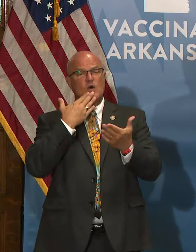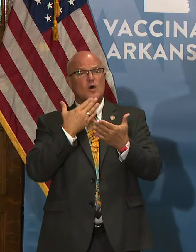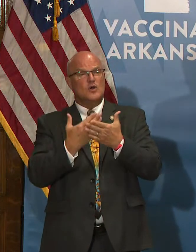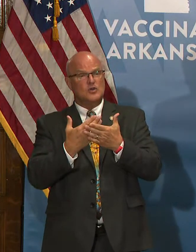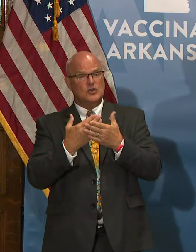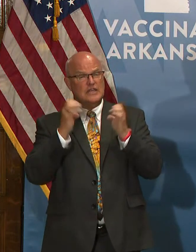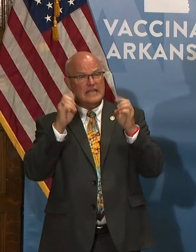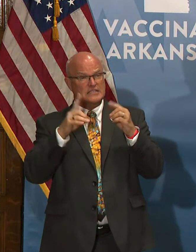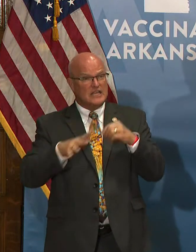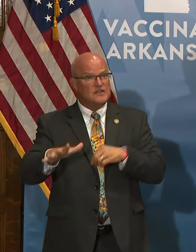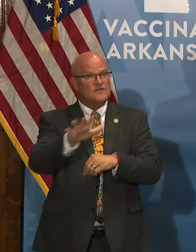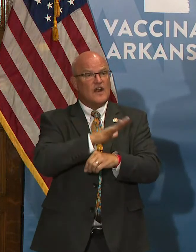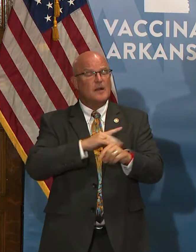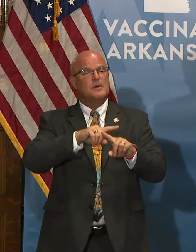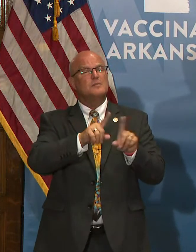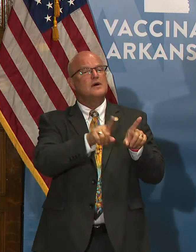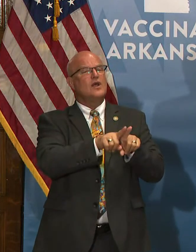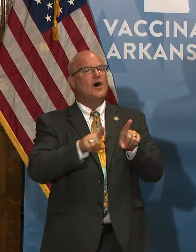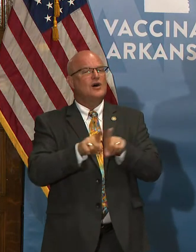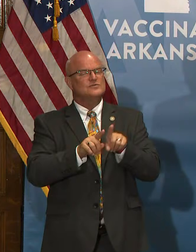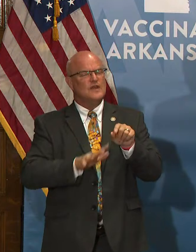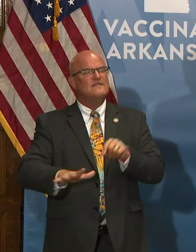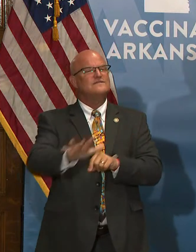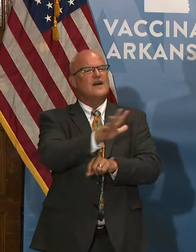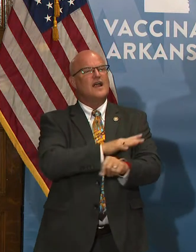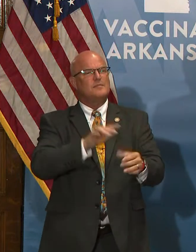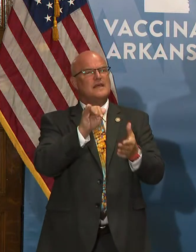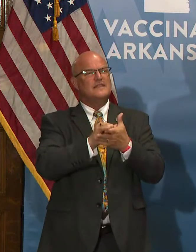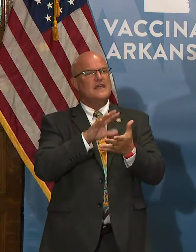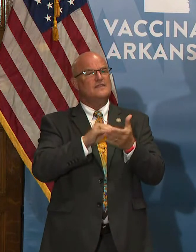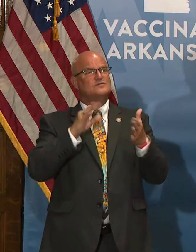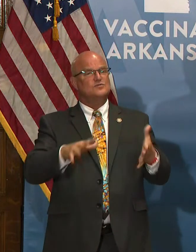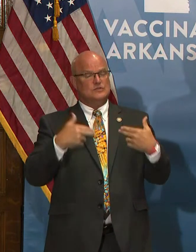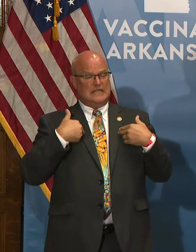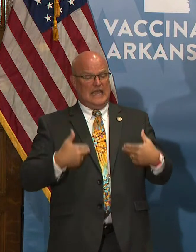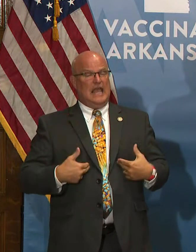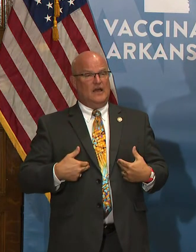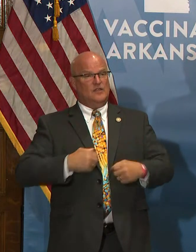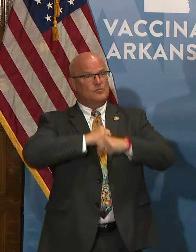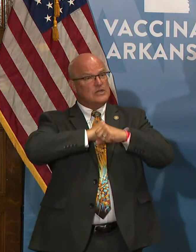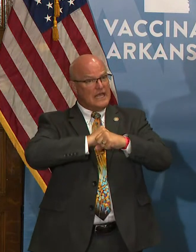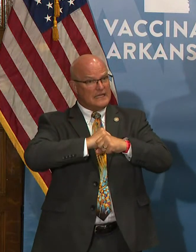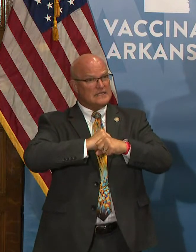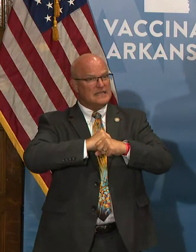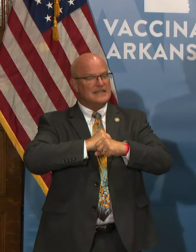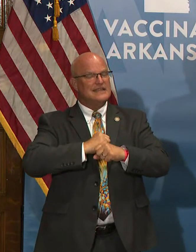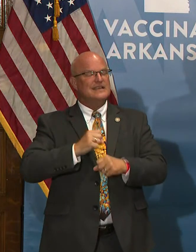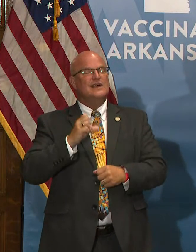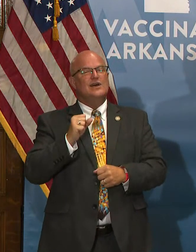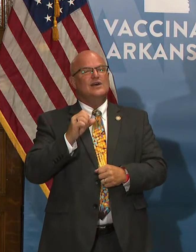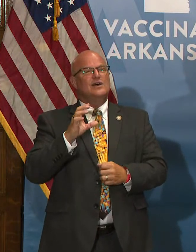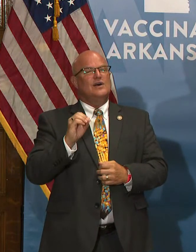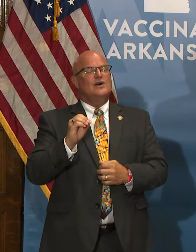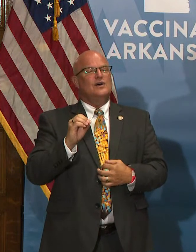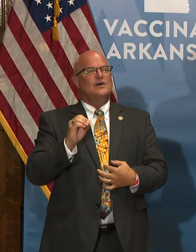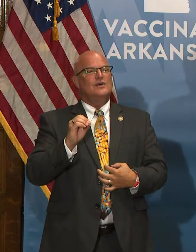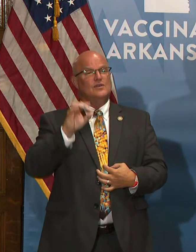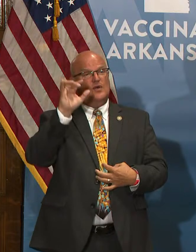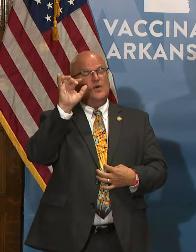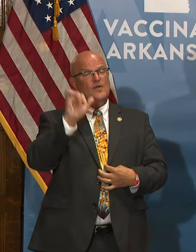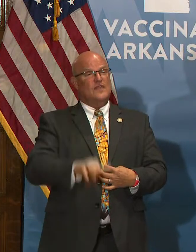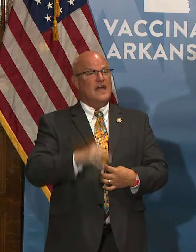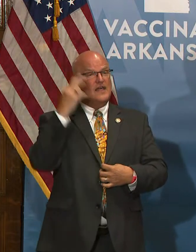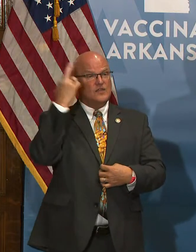educational environment but also a environment in which the students' healths are protected. And so that's